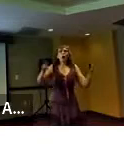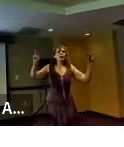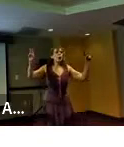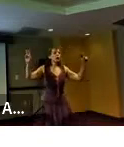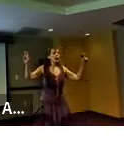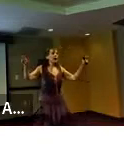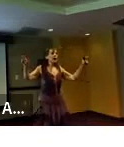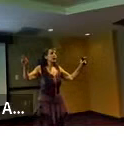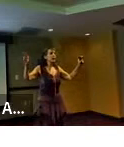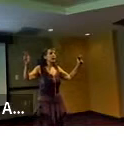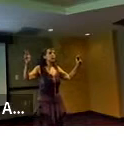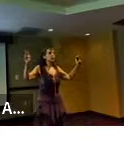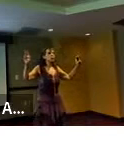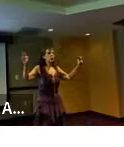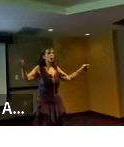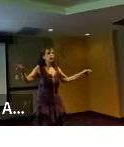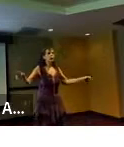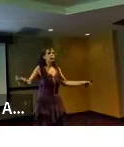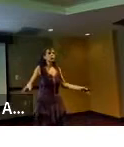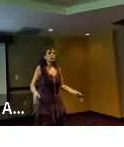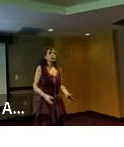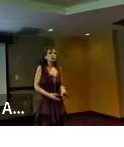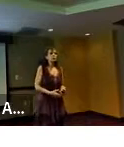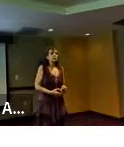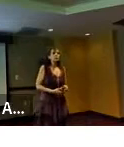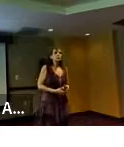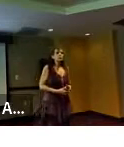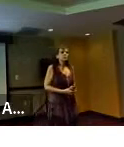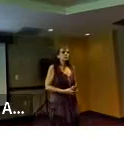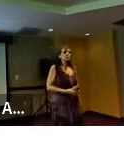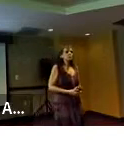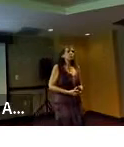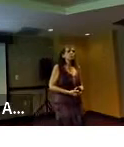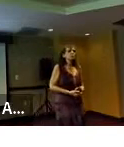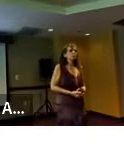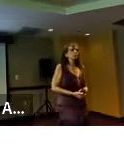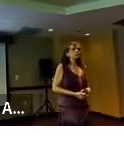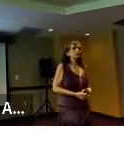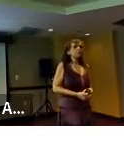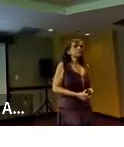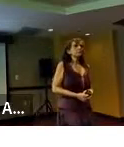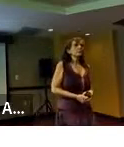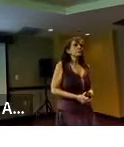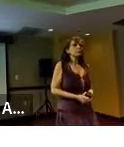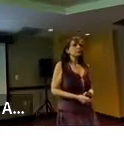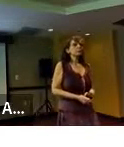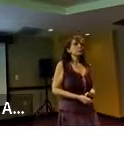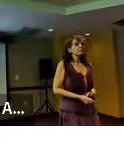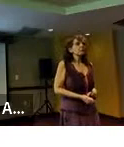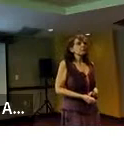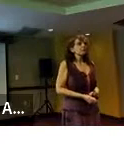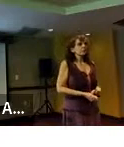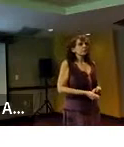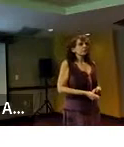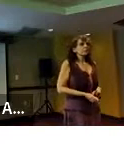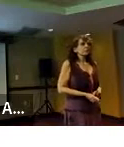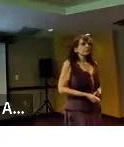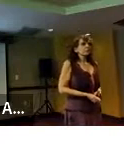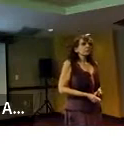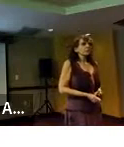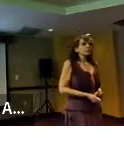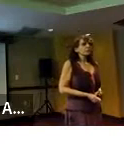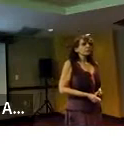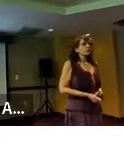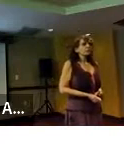She was only okay if she was normalized. Yeah. And that kind of connected to